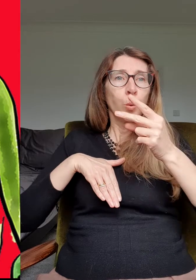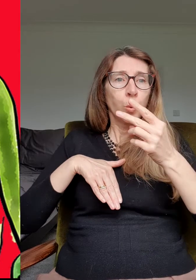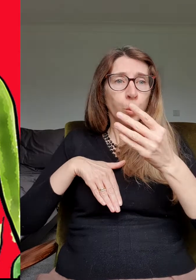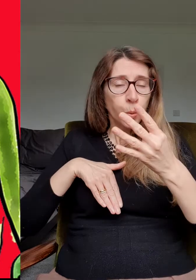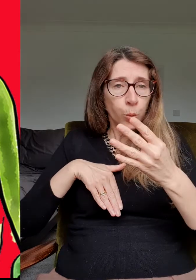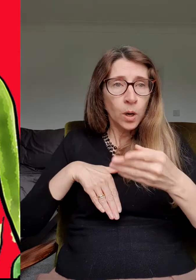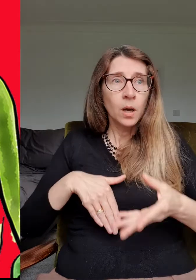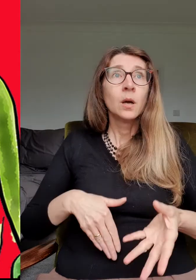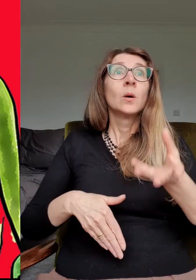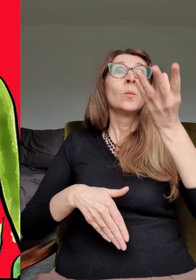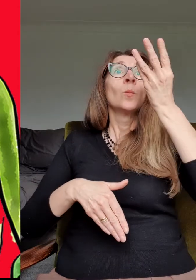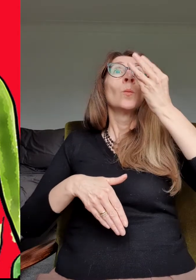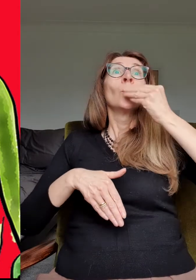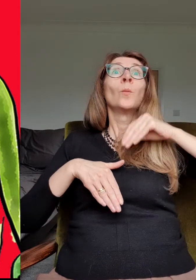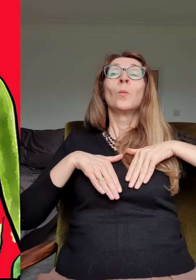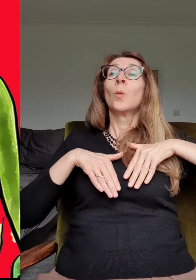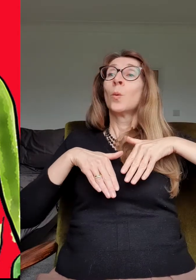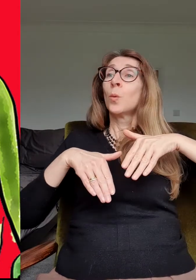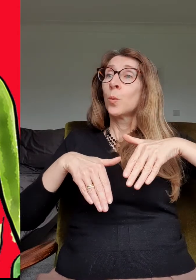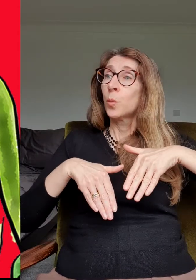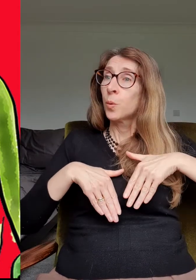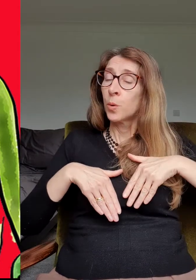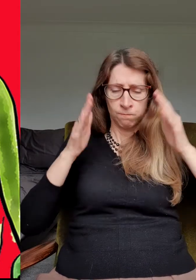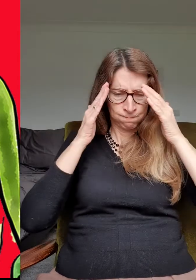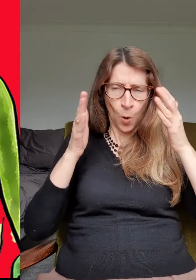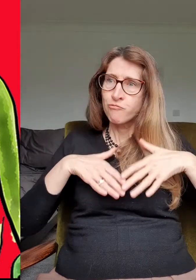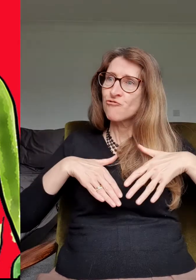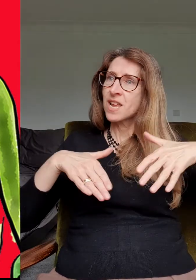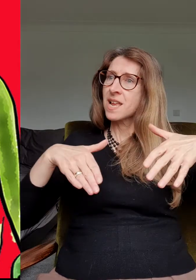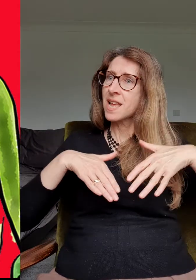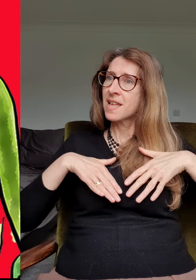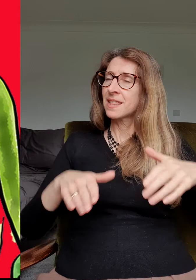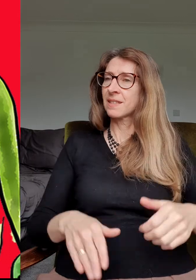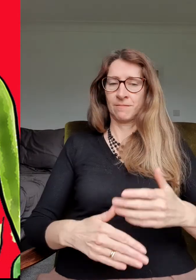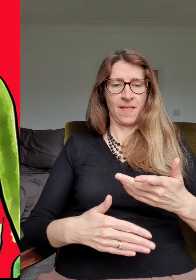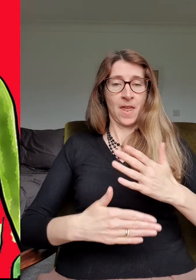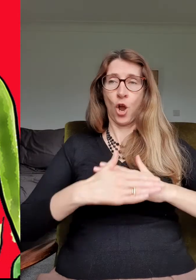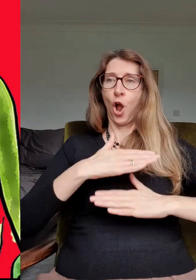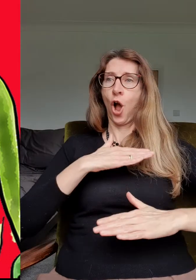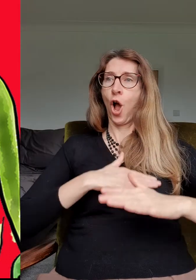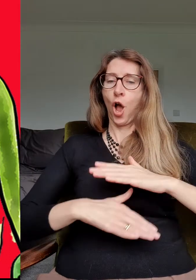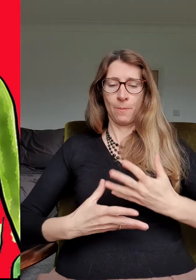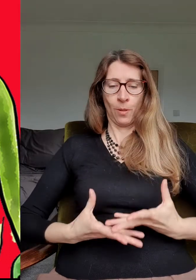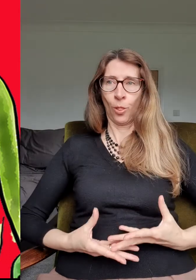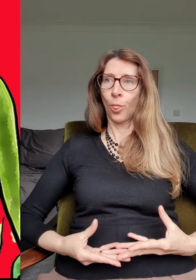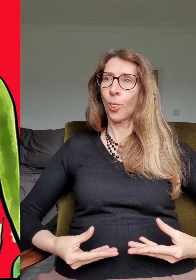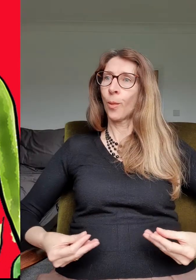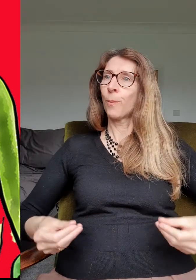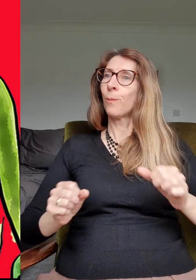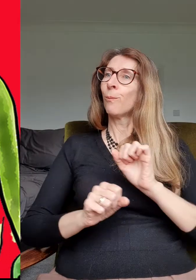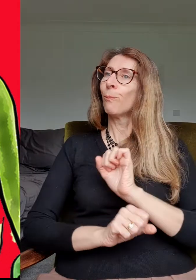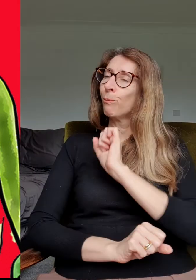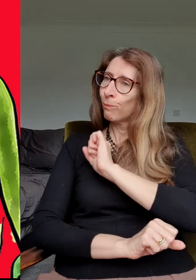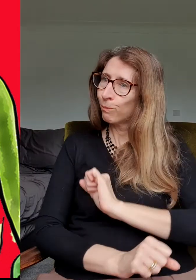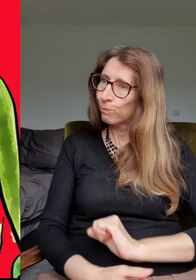better. All I'm thinking about's breathing," said Grandpa. "It calms the unhappy butterflies in my